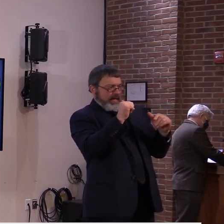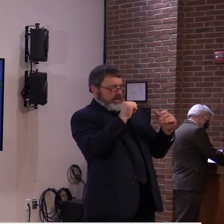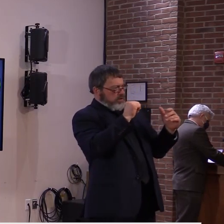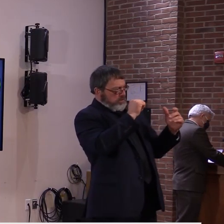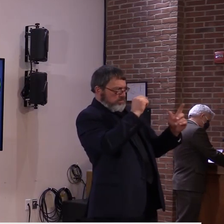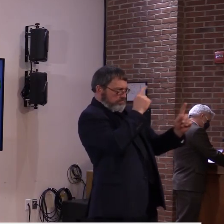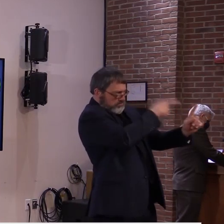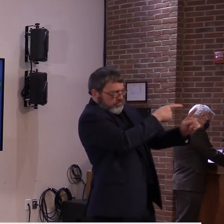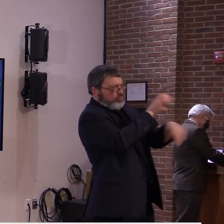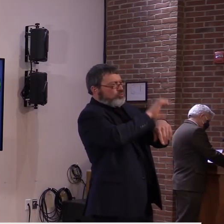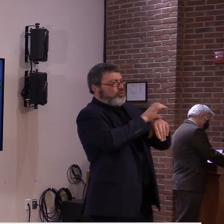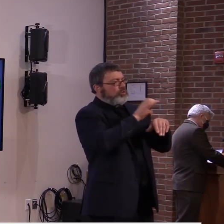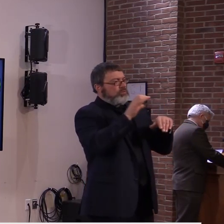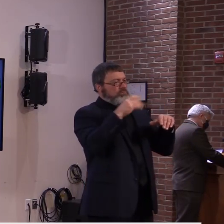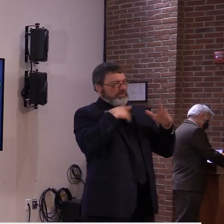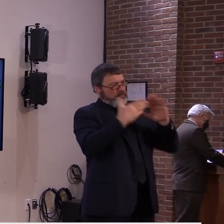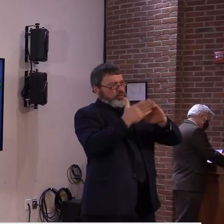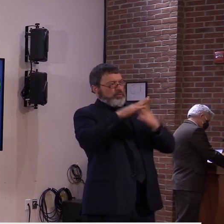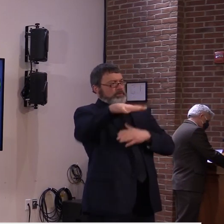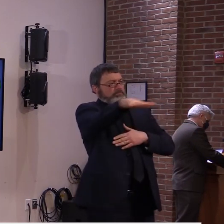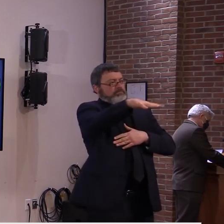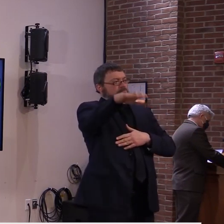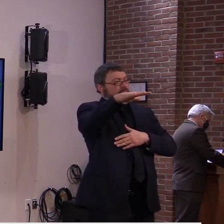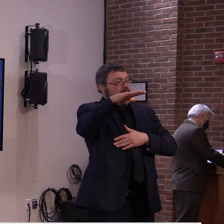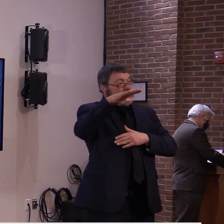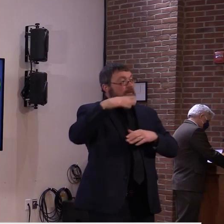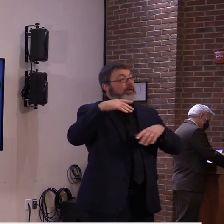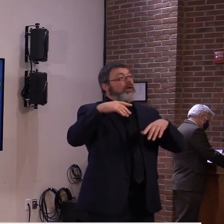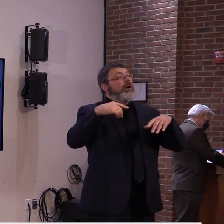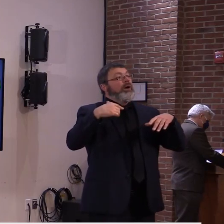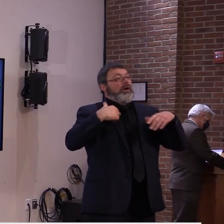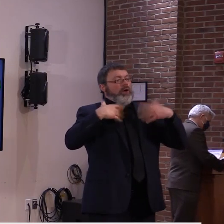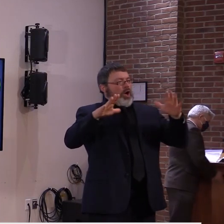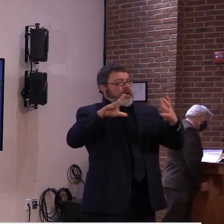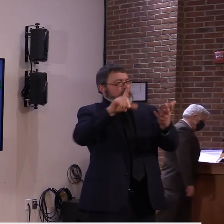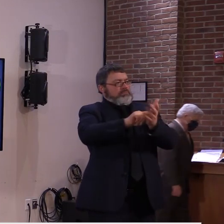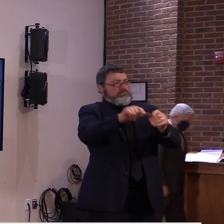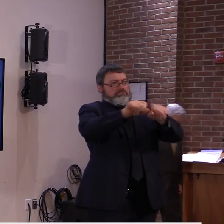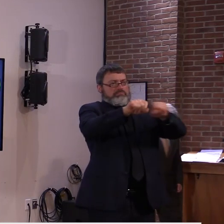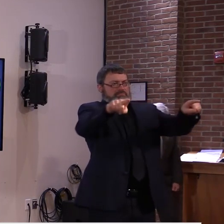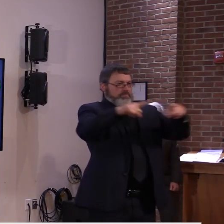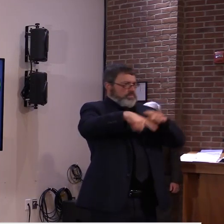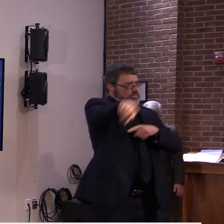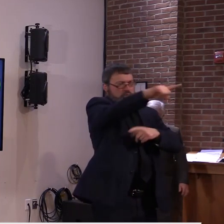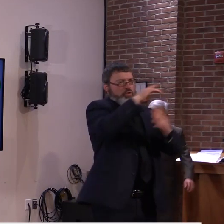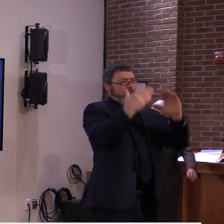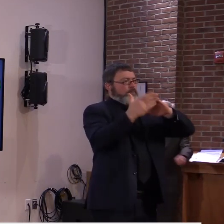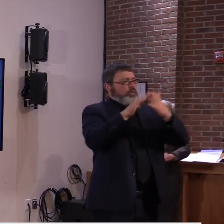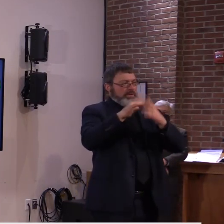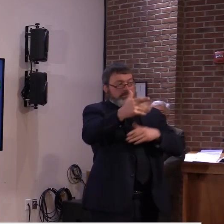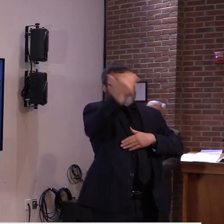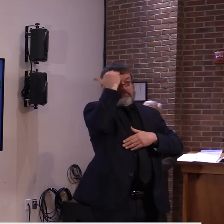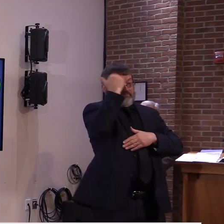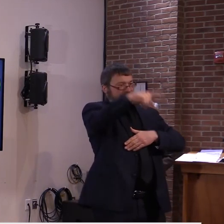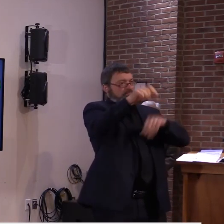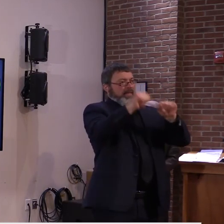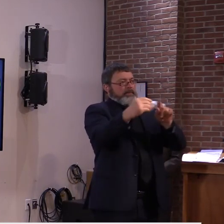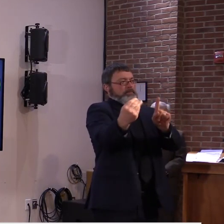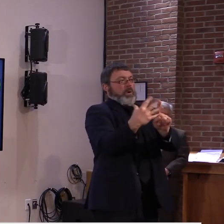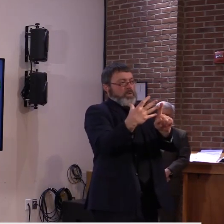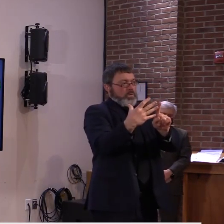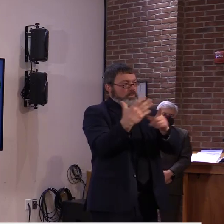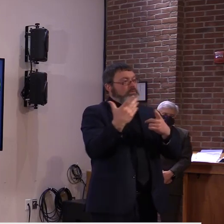greater religious community could benefit from that communication, but it wasn't provided by the